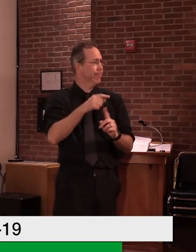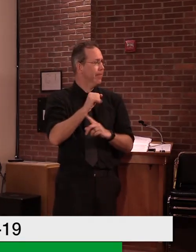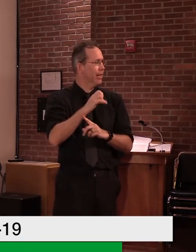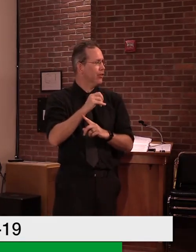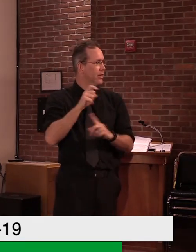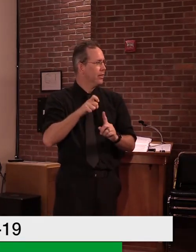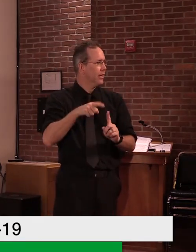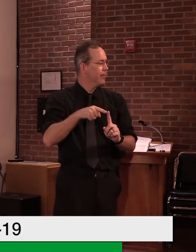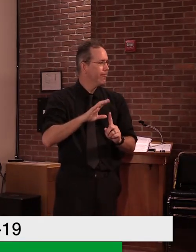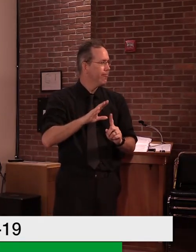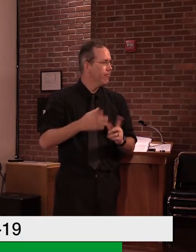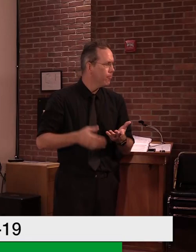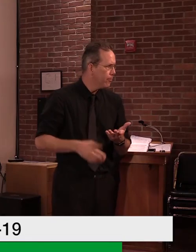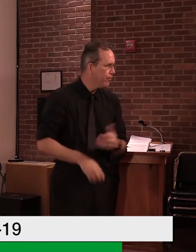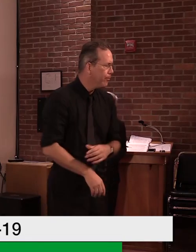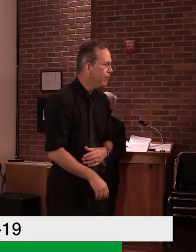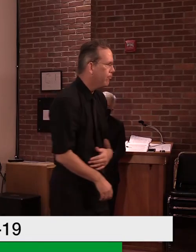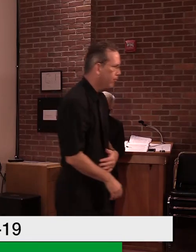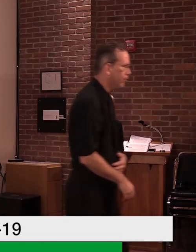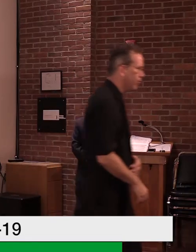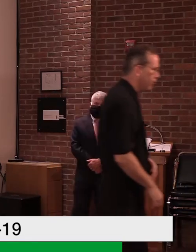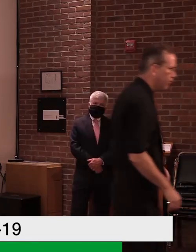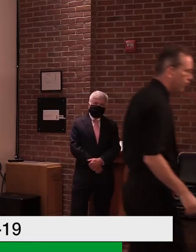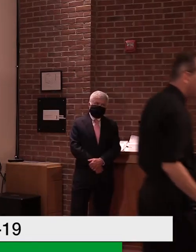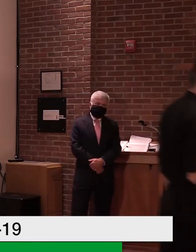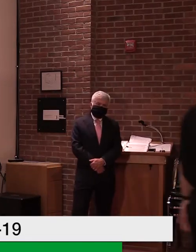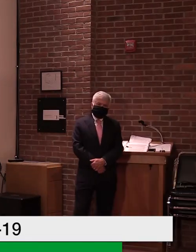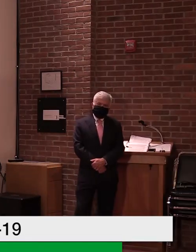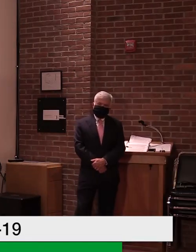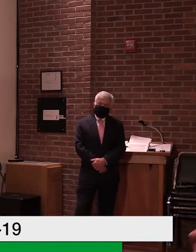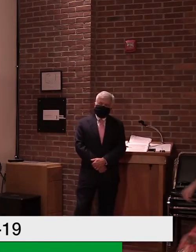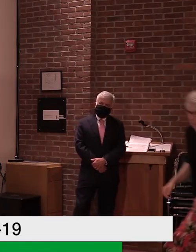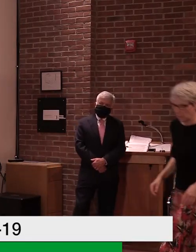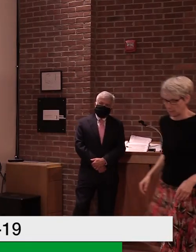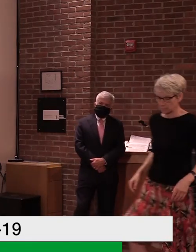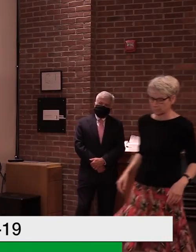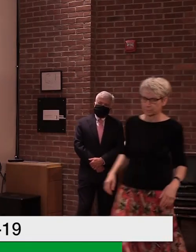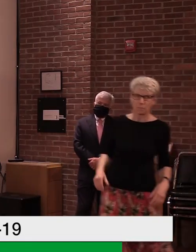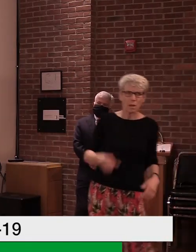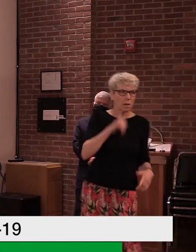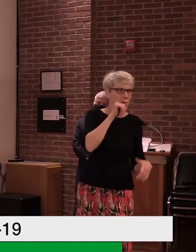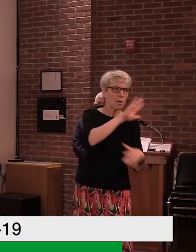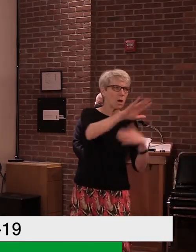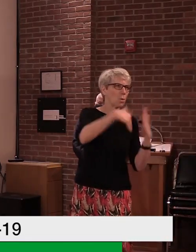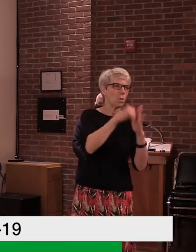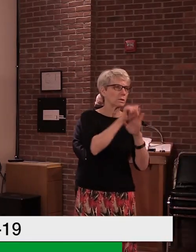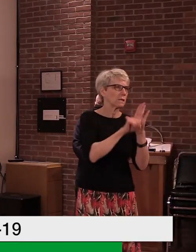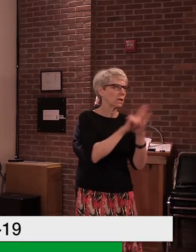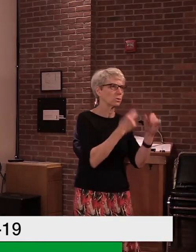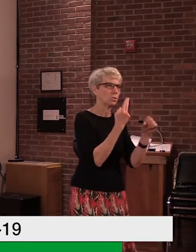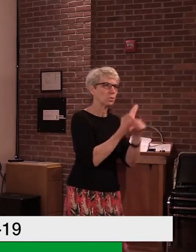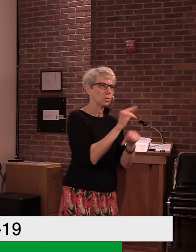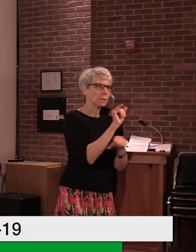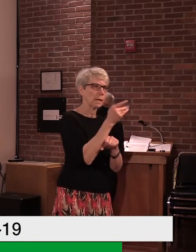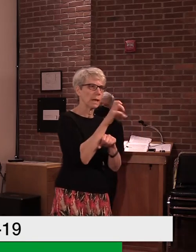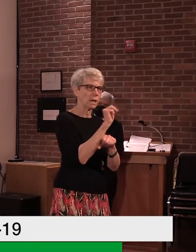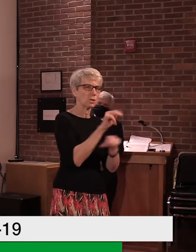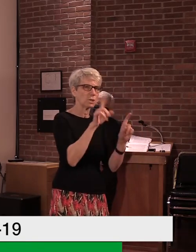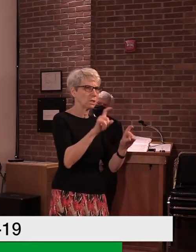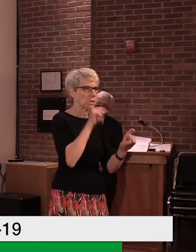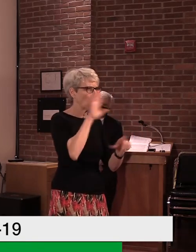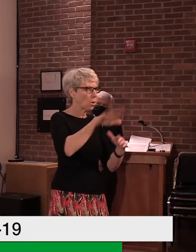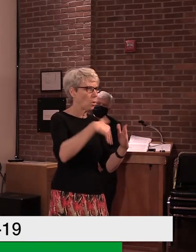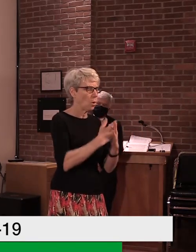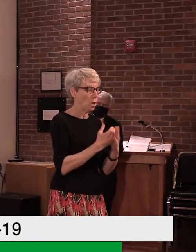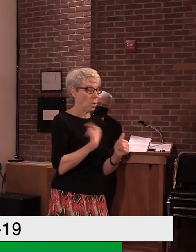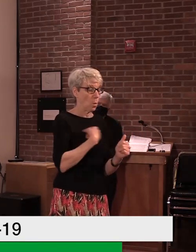states that require confirmation of antigen testing with PCR to be reported. So again, it wouldn't account